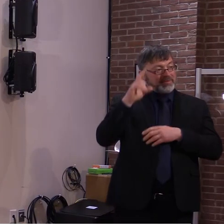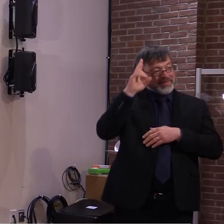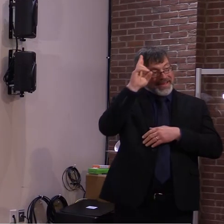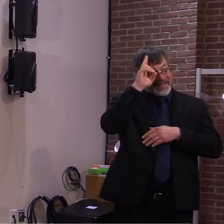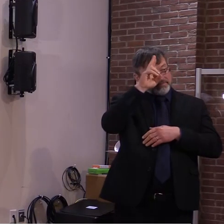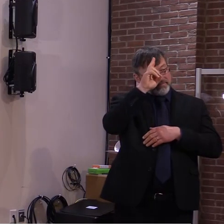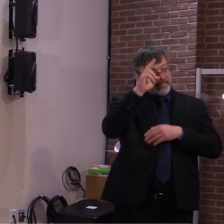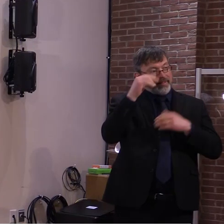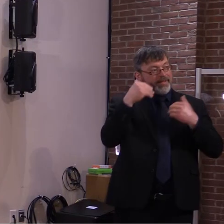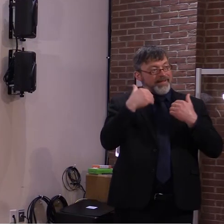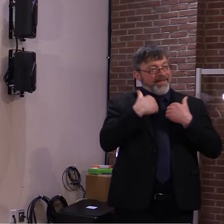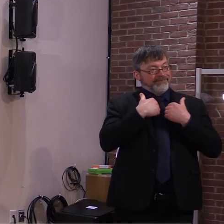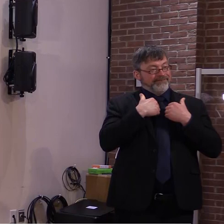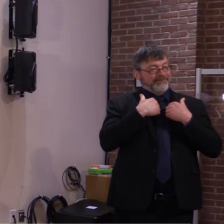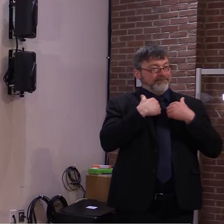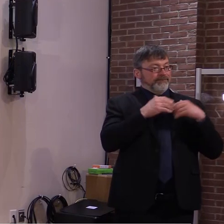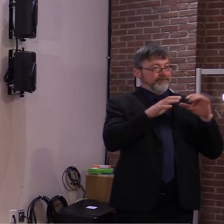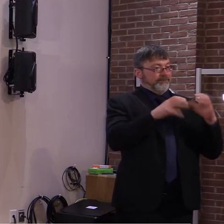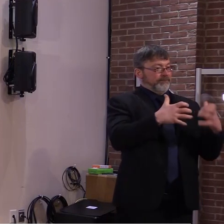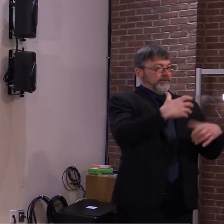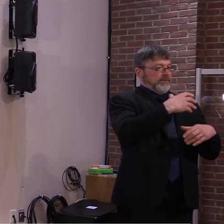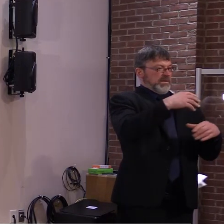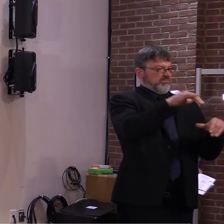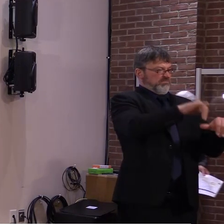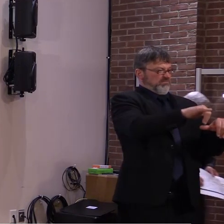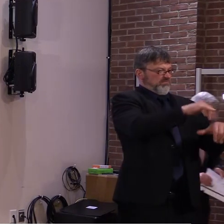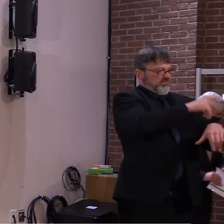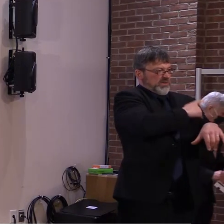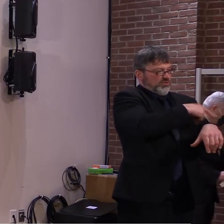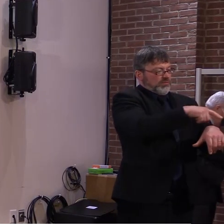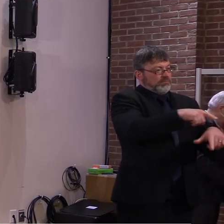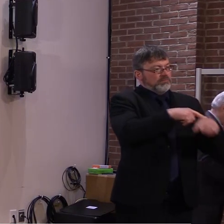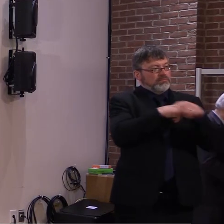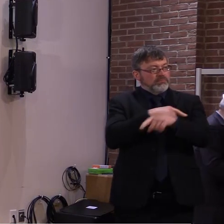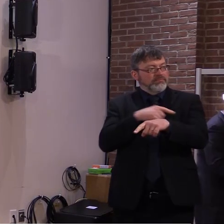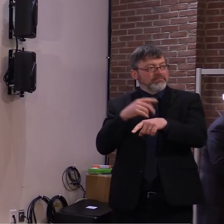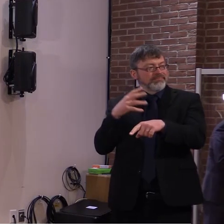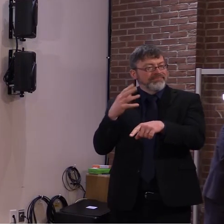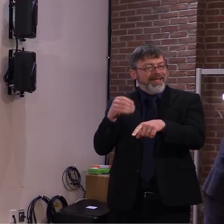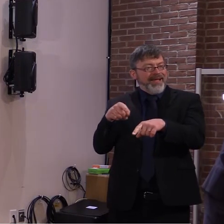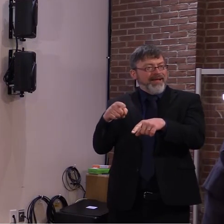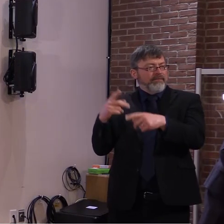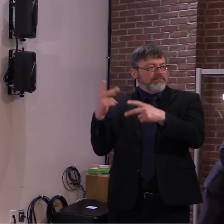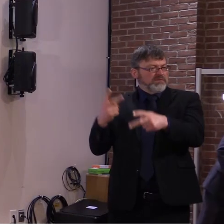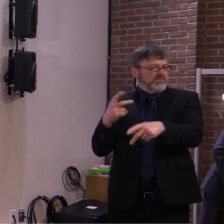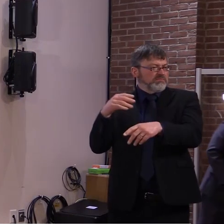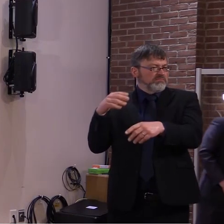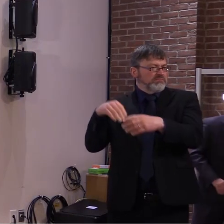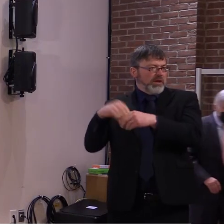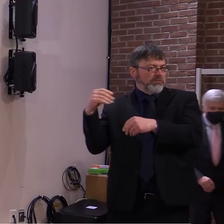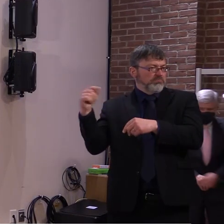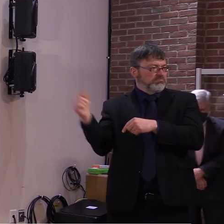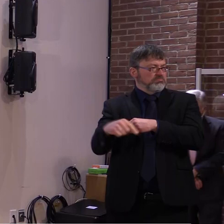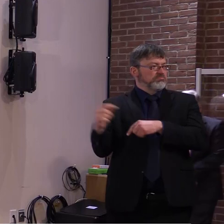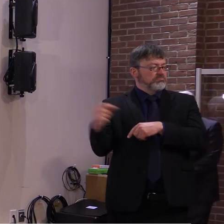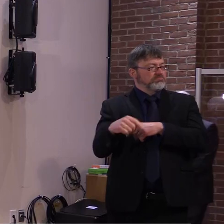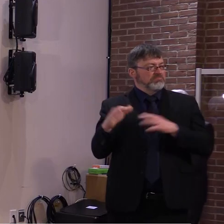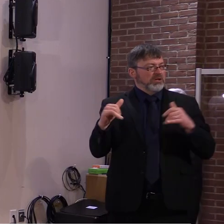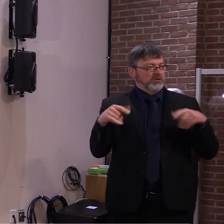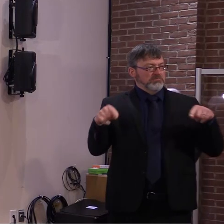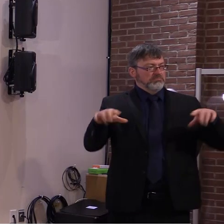visitors, and I'm talking about, I guess, people seeking treatment, are now to ask to see proof of